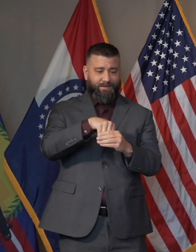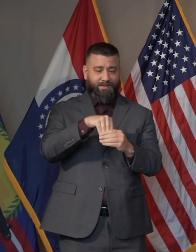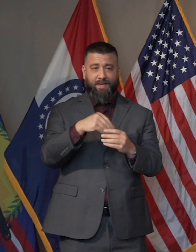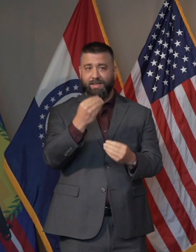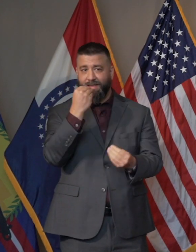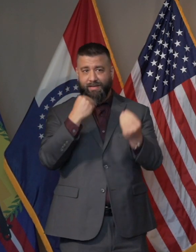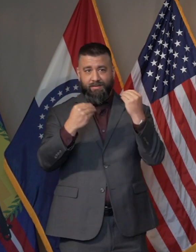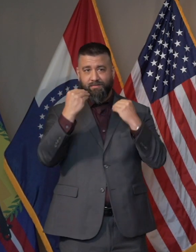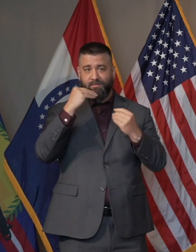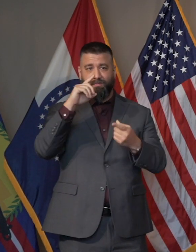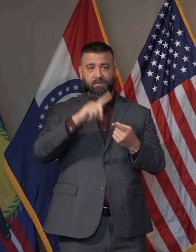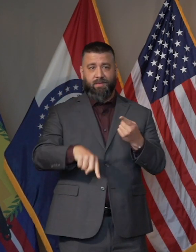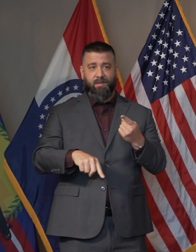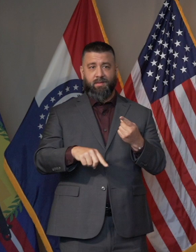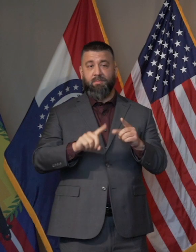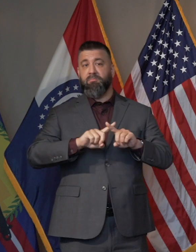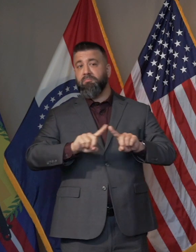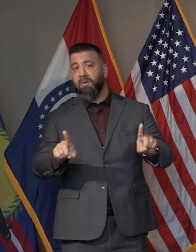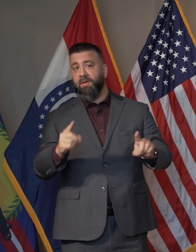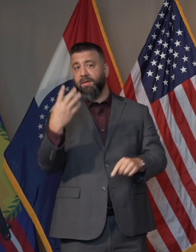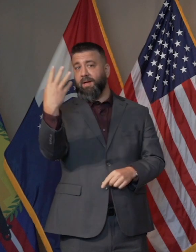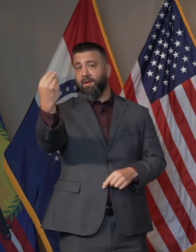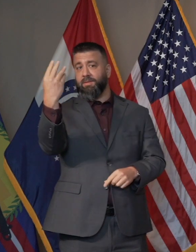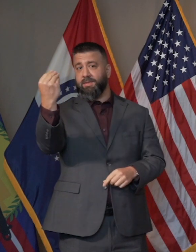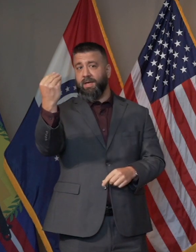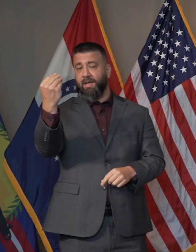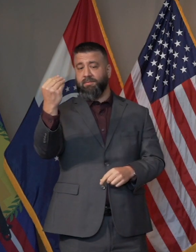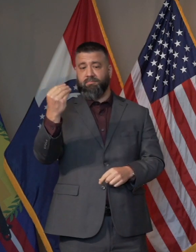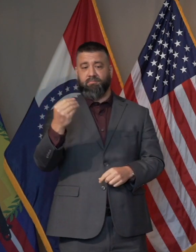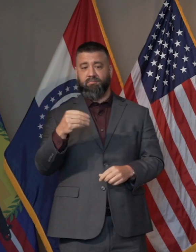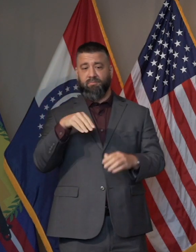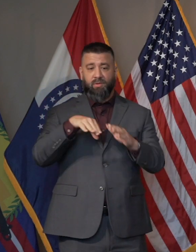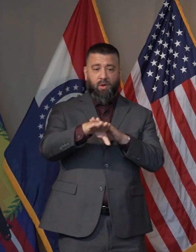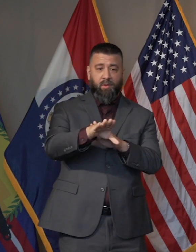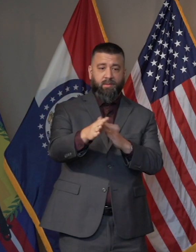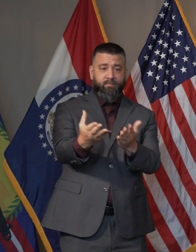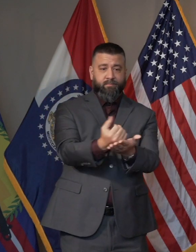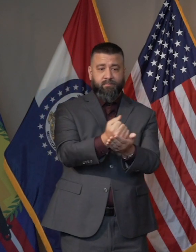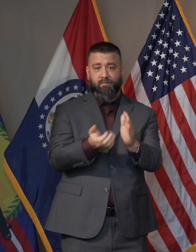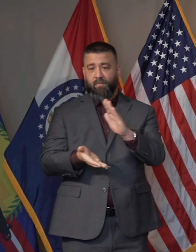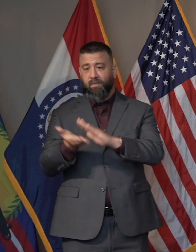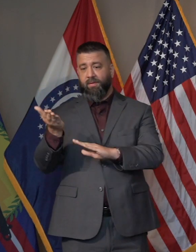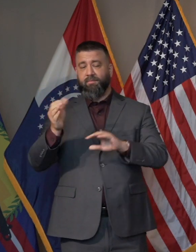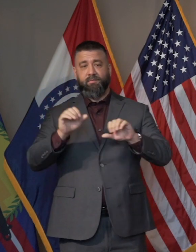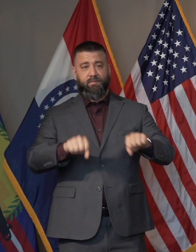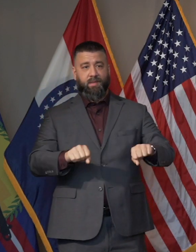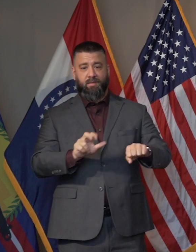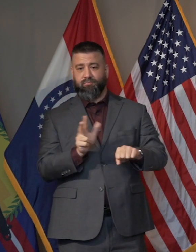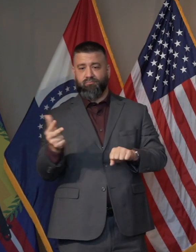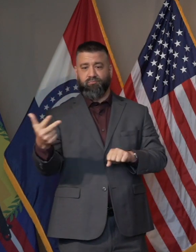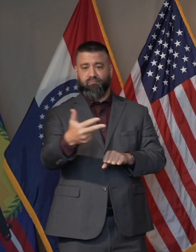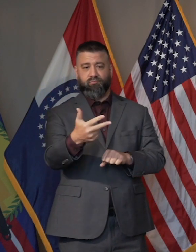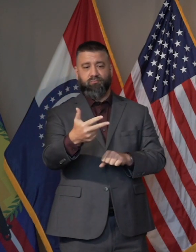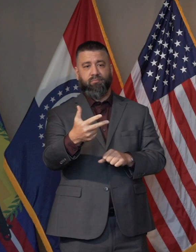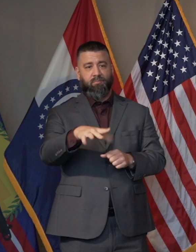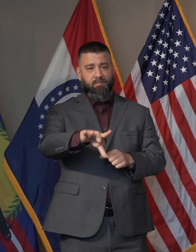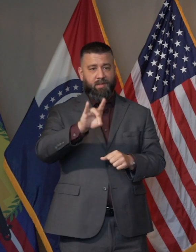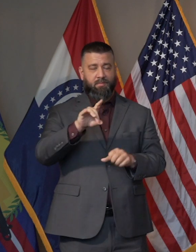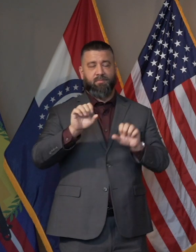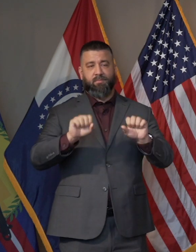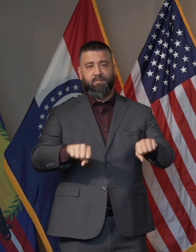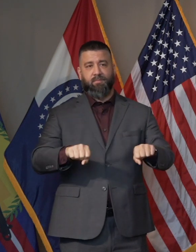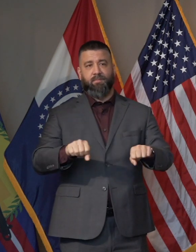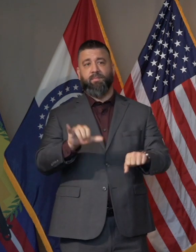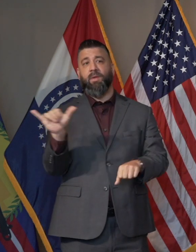dining. Outdoor dining, curbside service, takeout will all be permitted. Bars may also